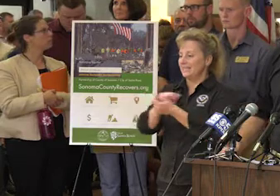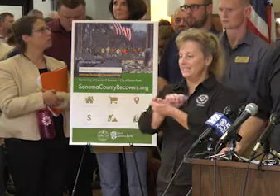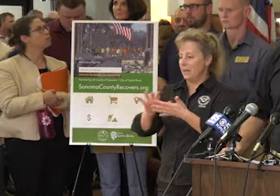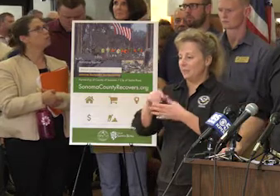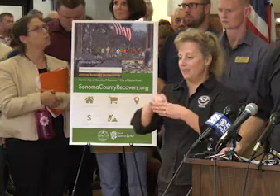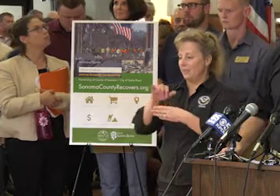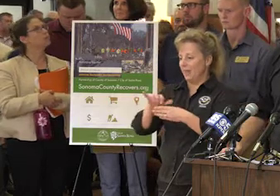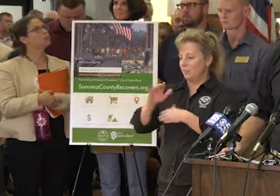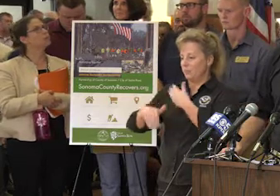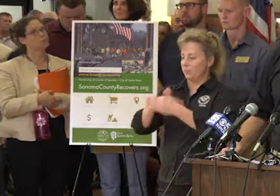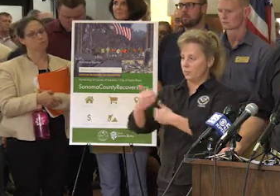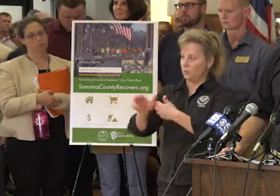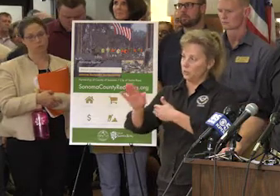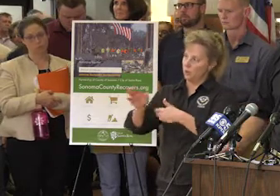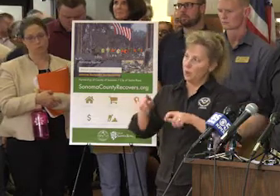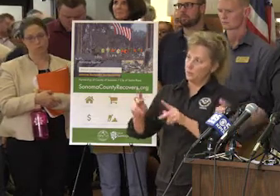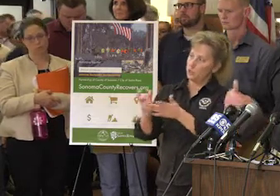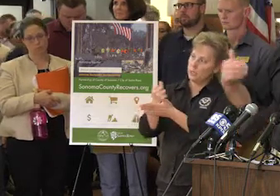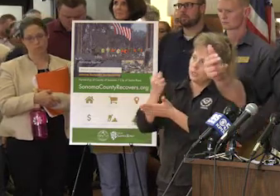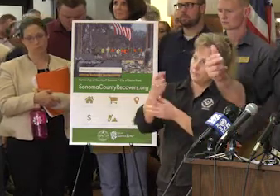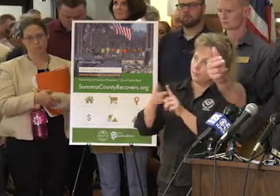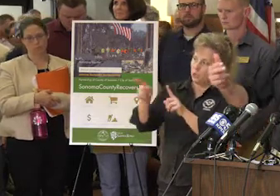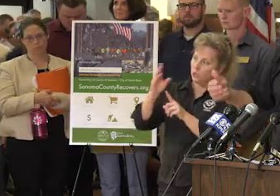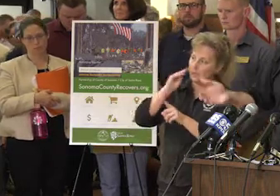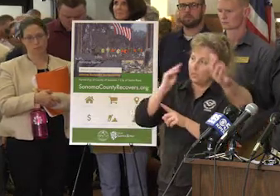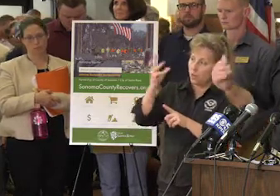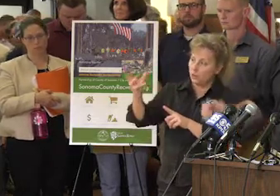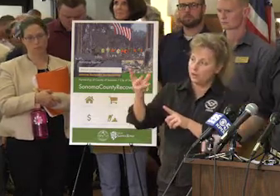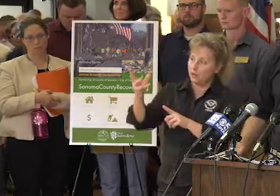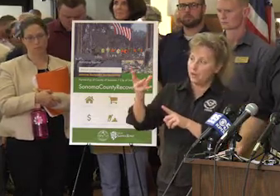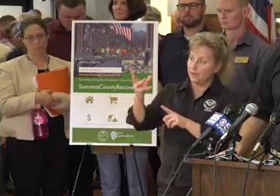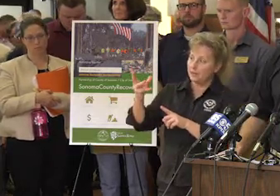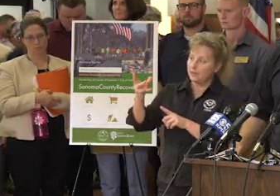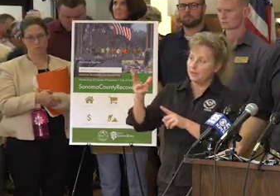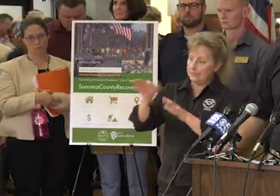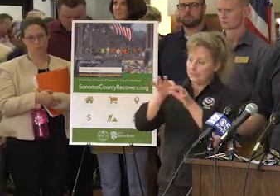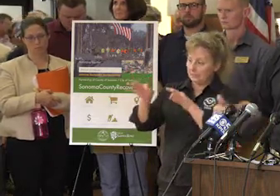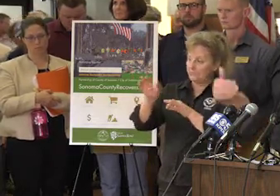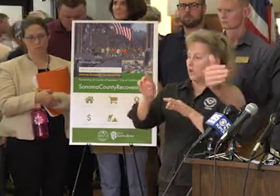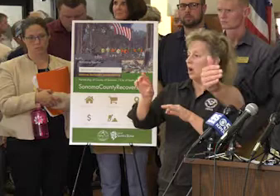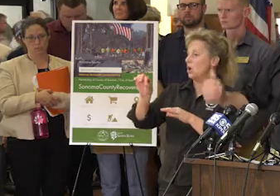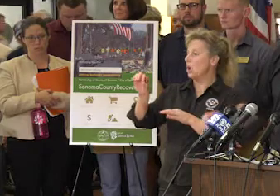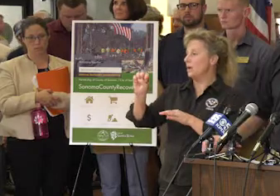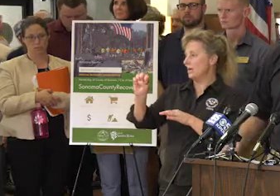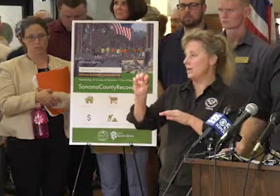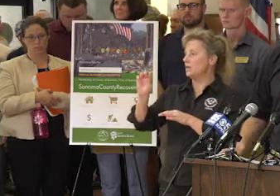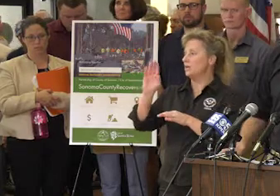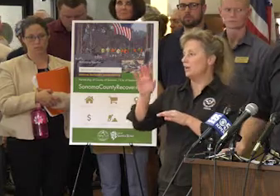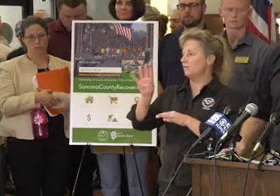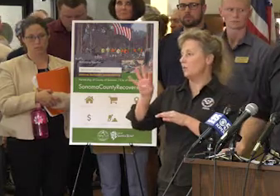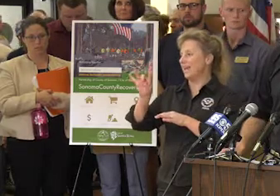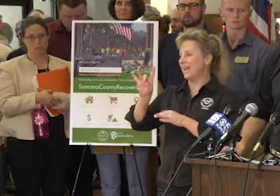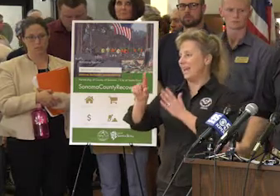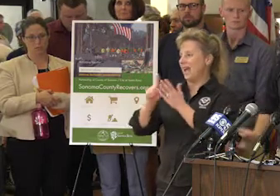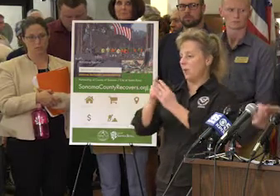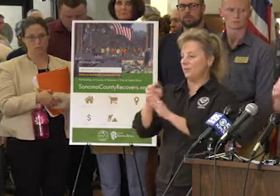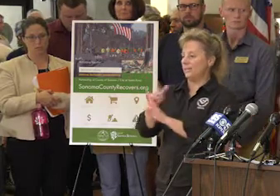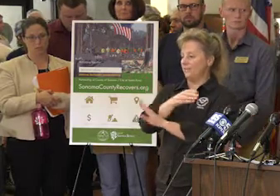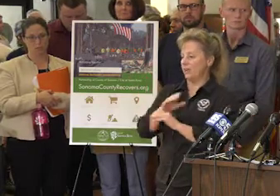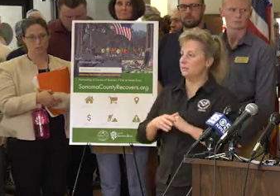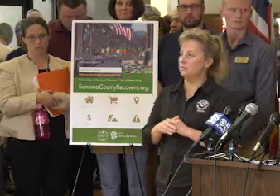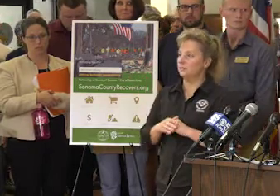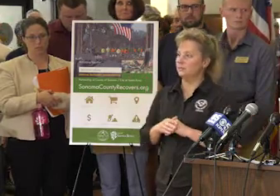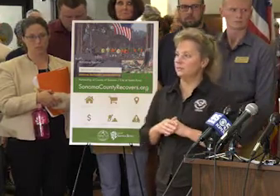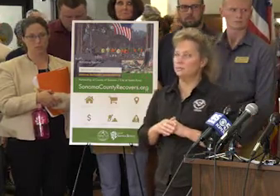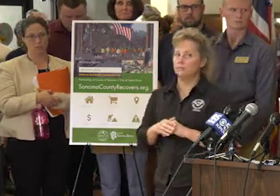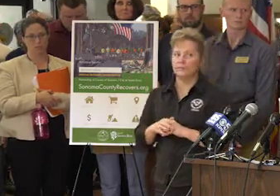damaged in that process. That'll be your opportunity. But you'll be notified, and it spells out in the ROE, you'll be notified 48 hours in advance.